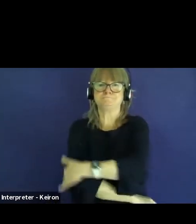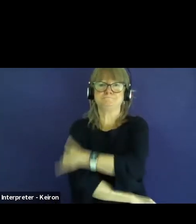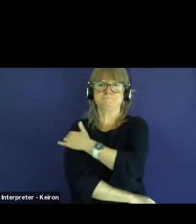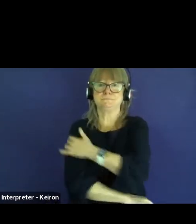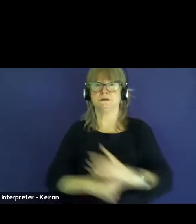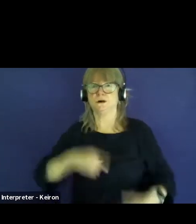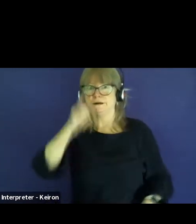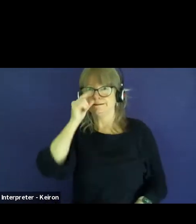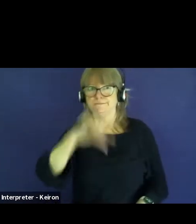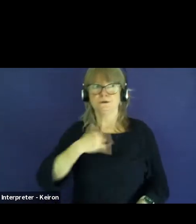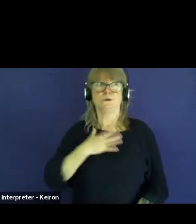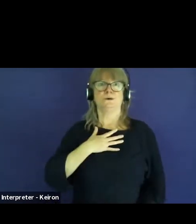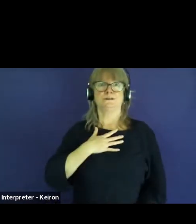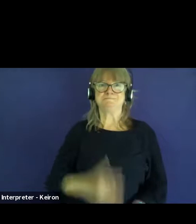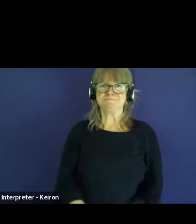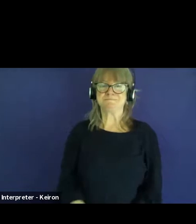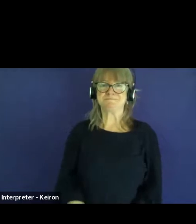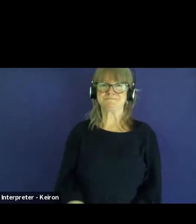can.